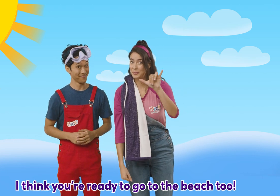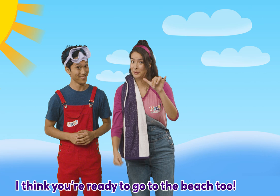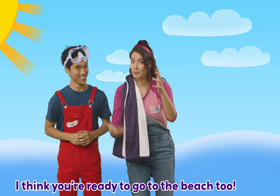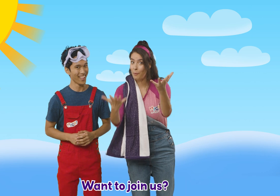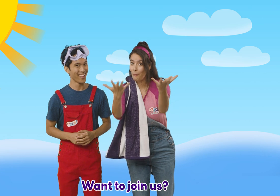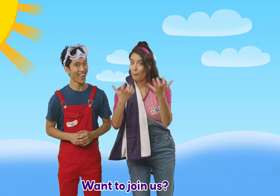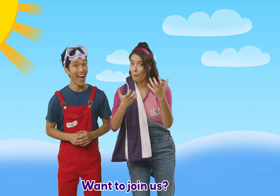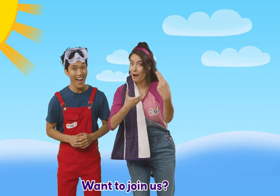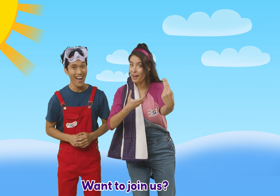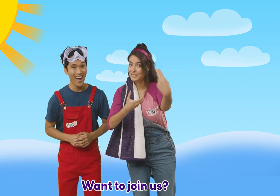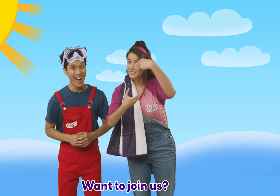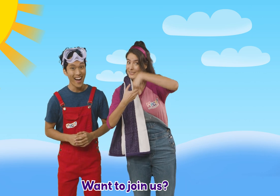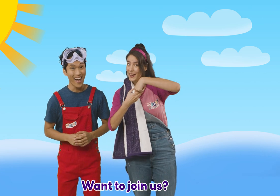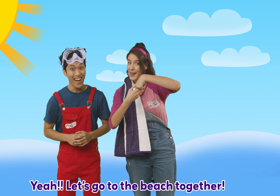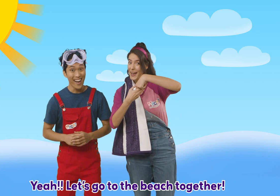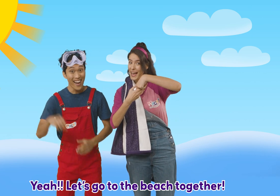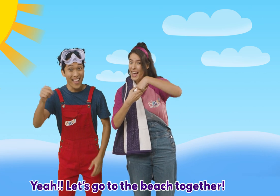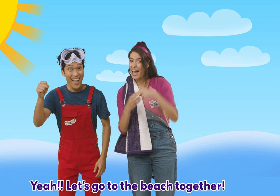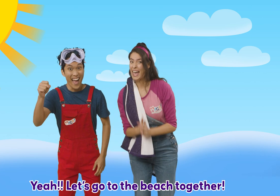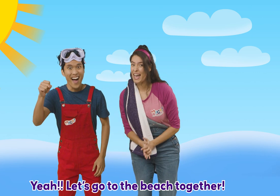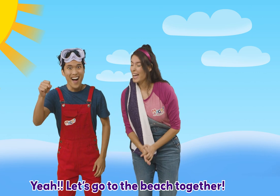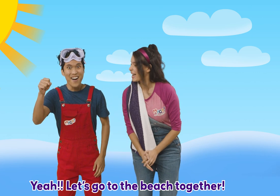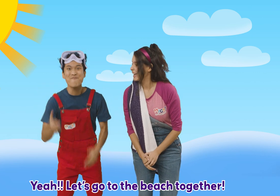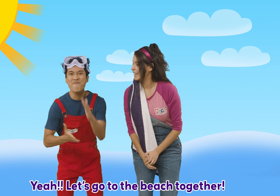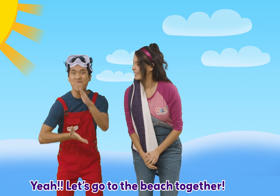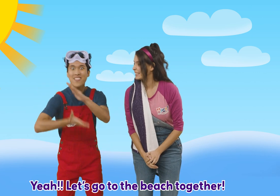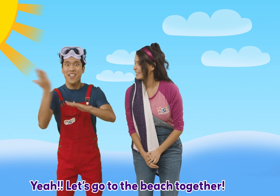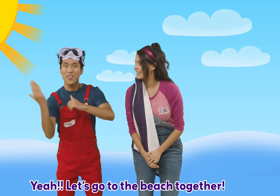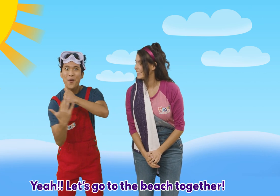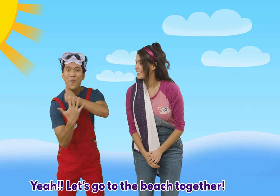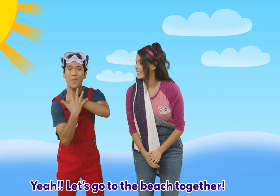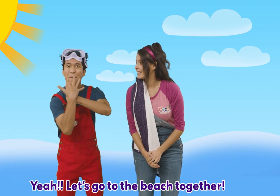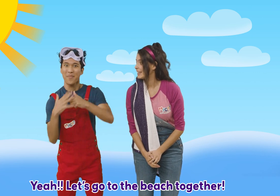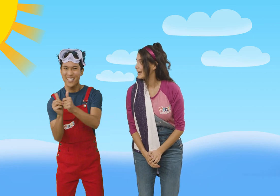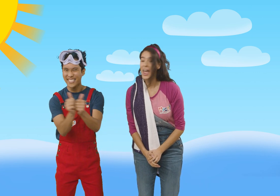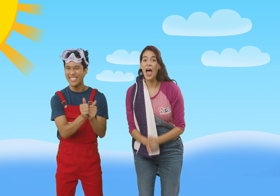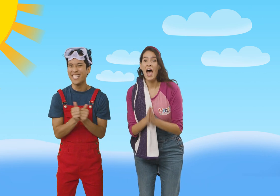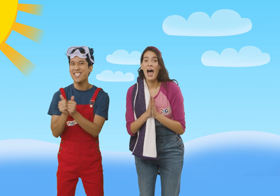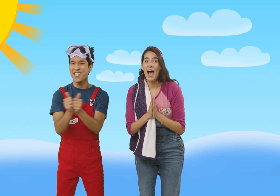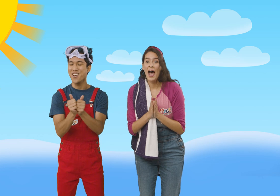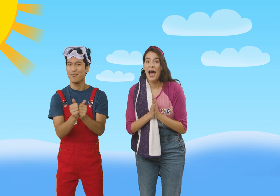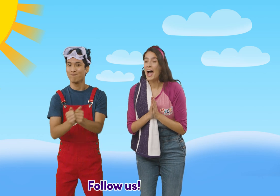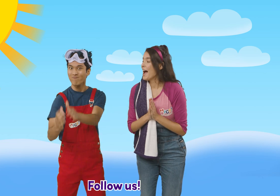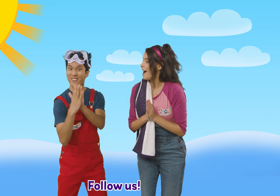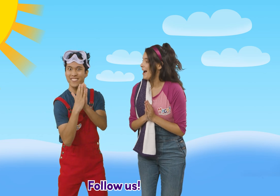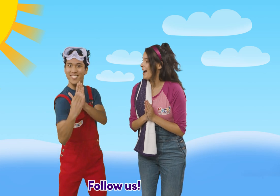Wanna join us? Yeah, let's go to the beach together. Follow us.